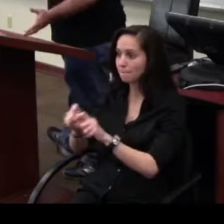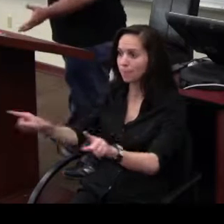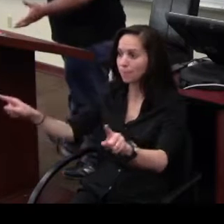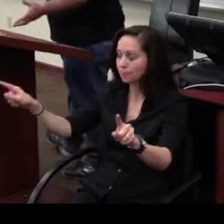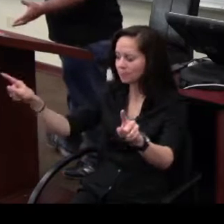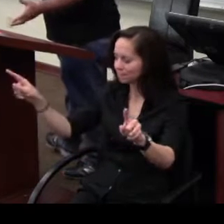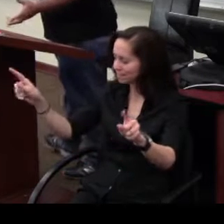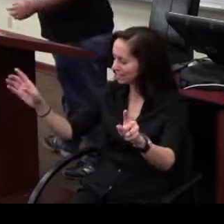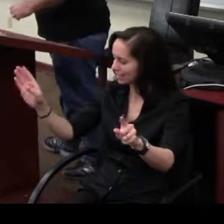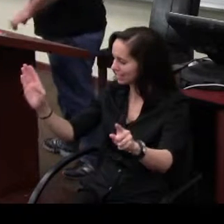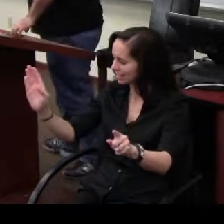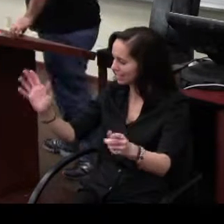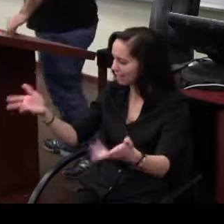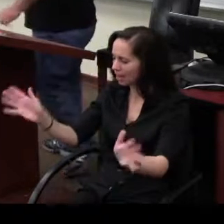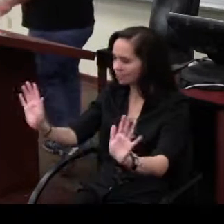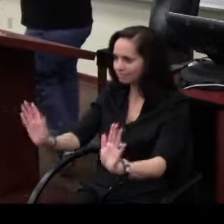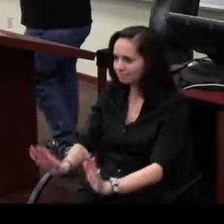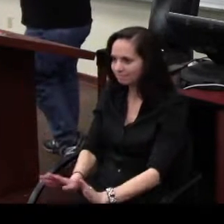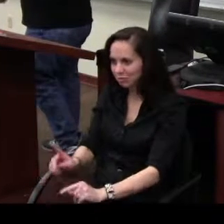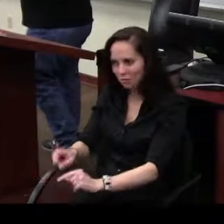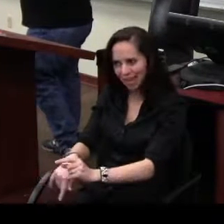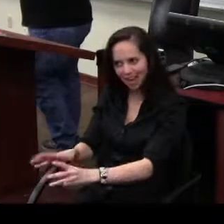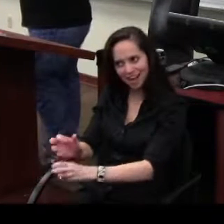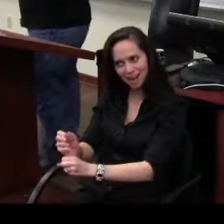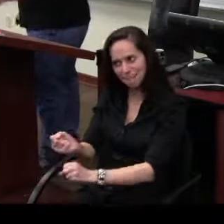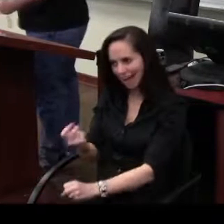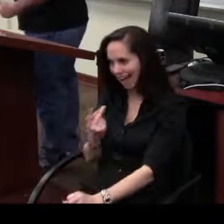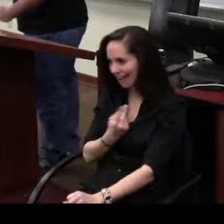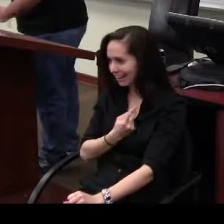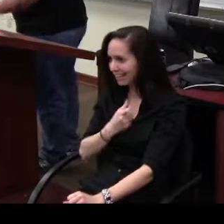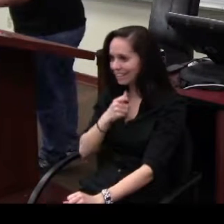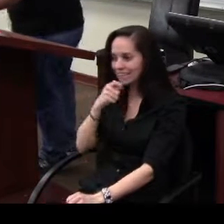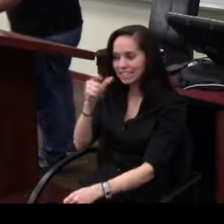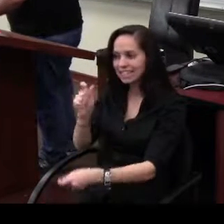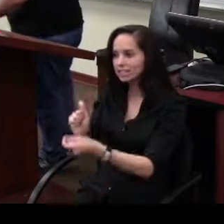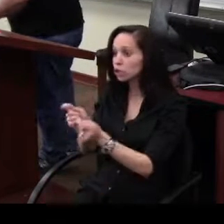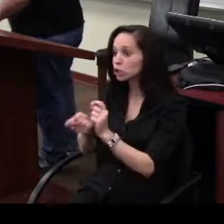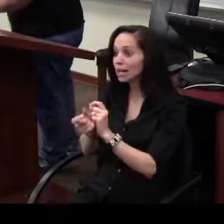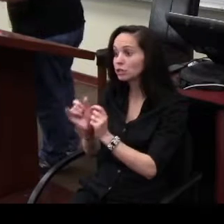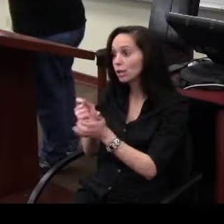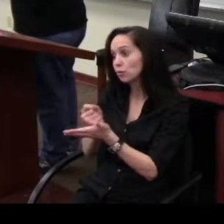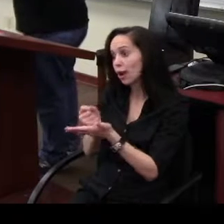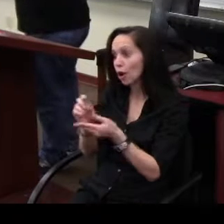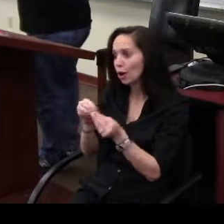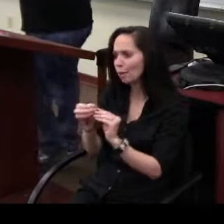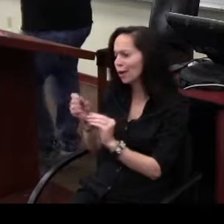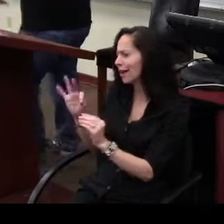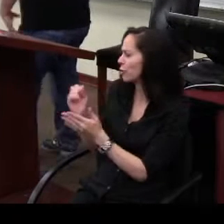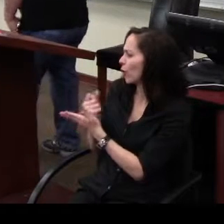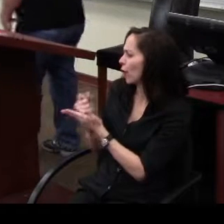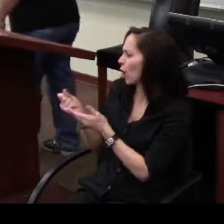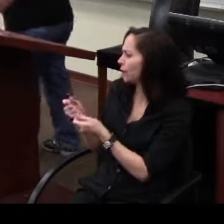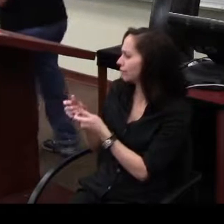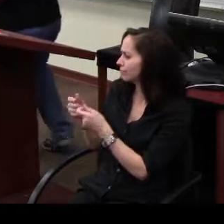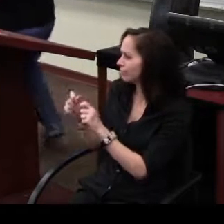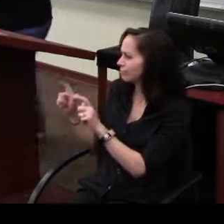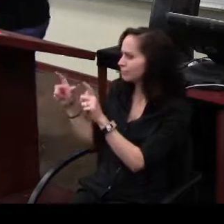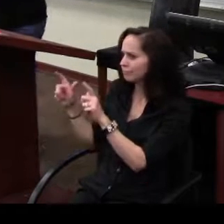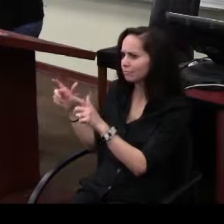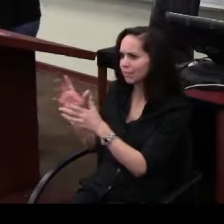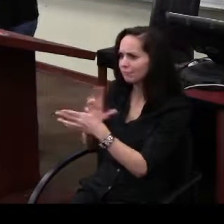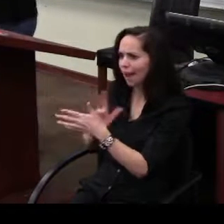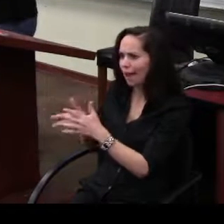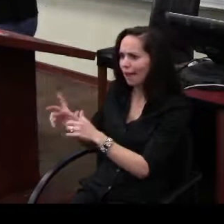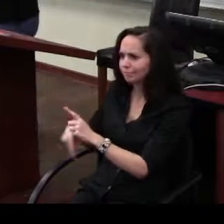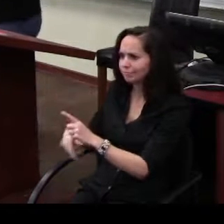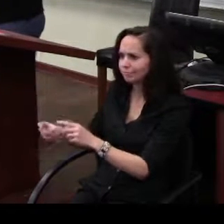and it's done. Okay? You're not getting it back. It doesn't change like credit cards do, right? This is why credit cards are so cheap on the dark